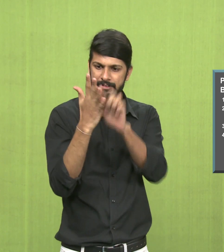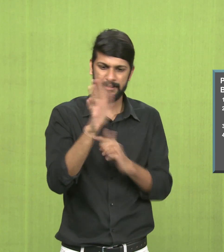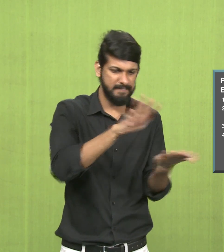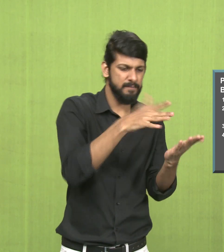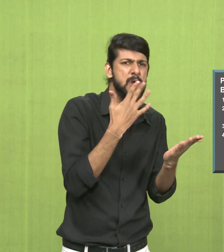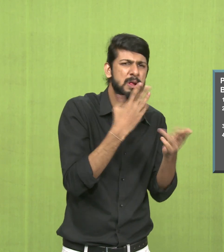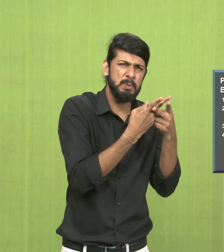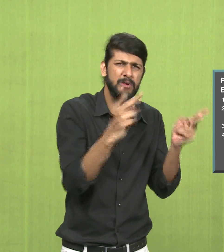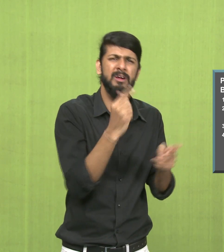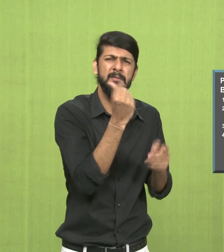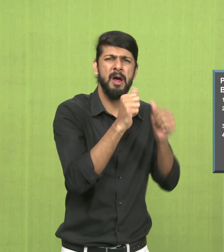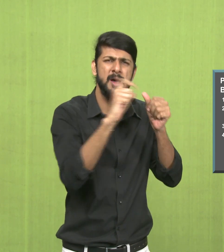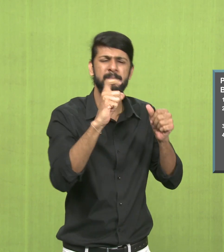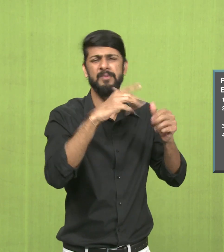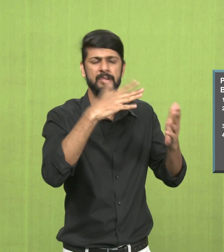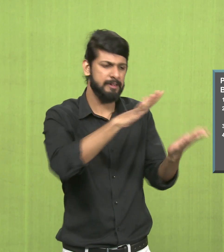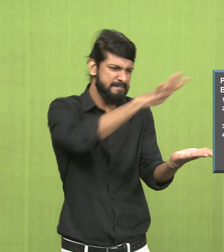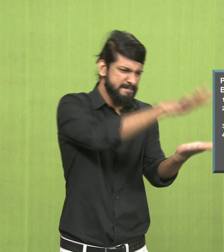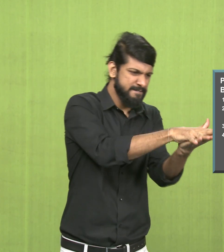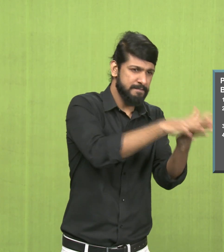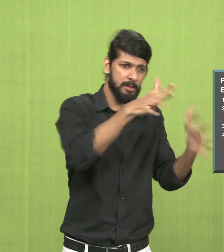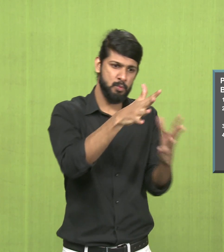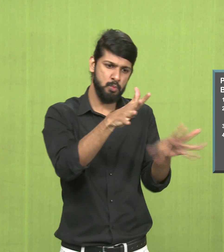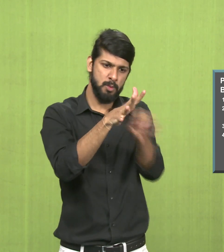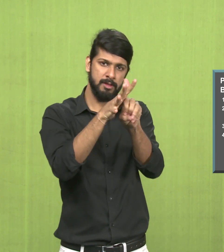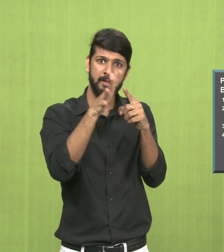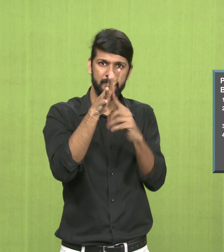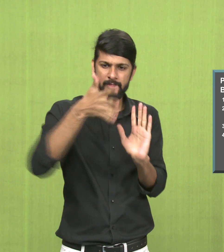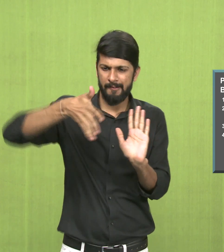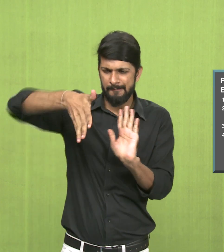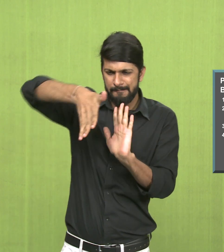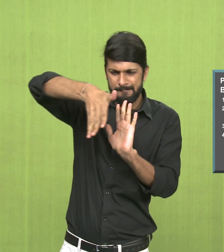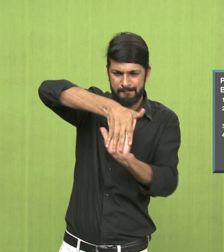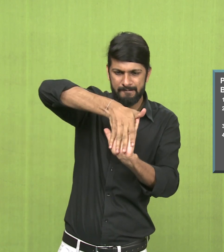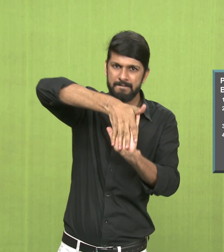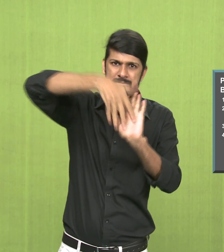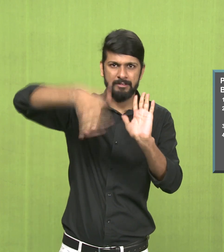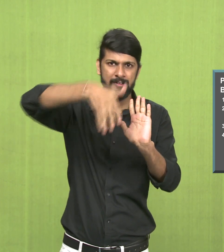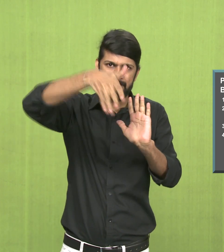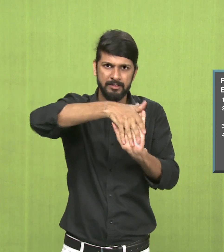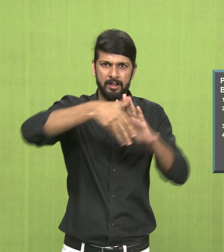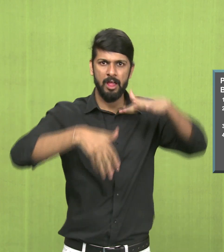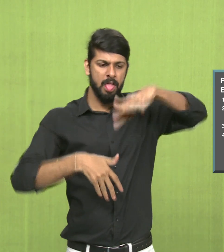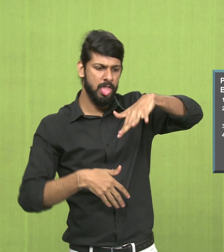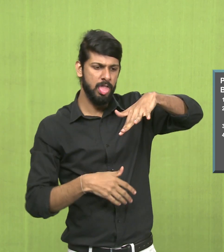suppose you're making a kind of a sea animal with tentacles, you can use your